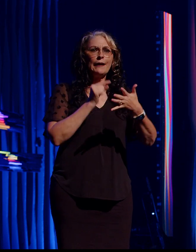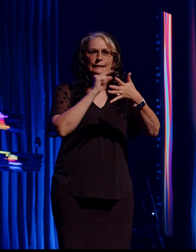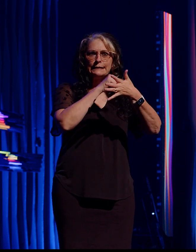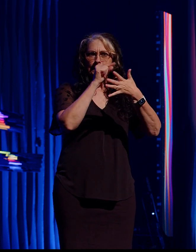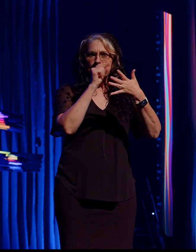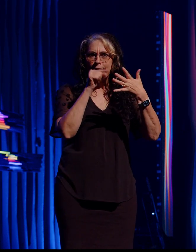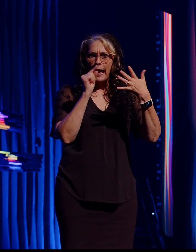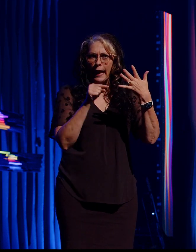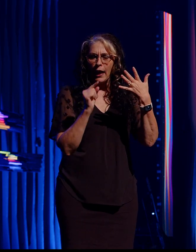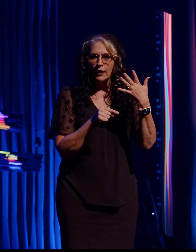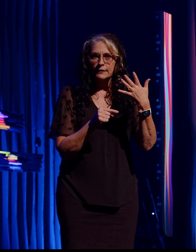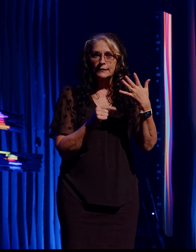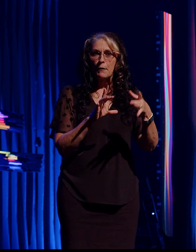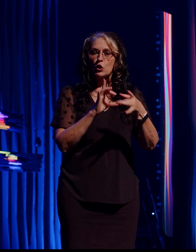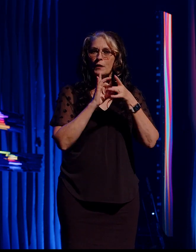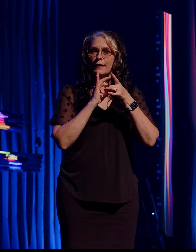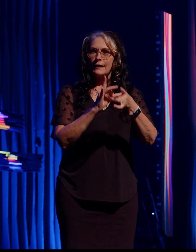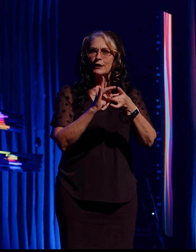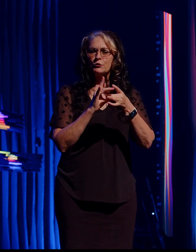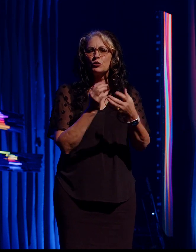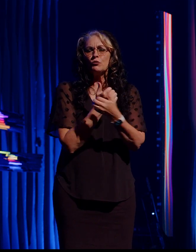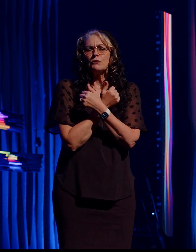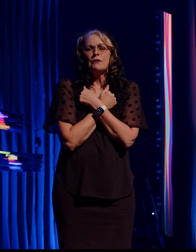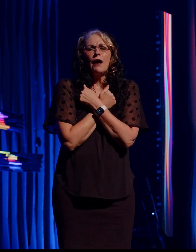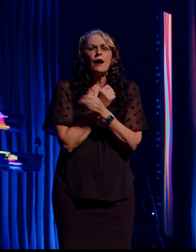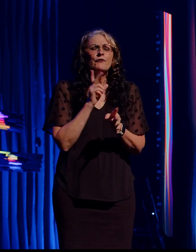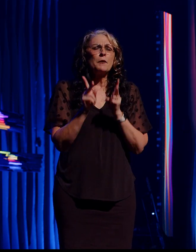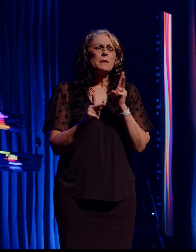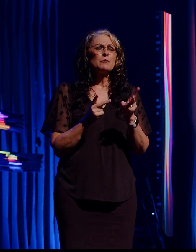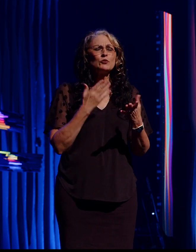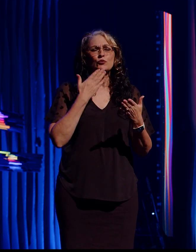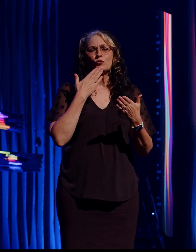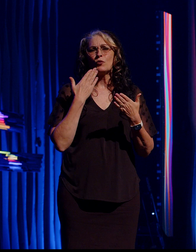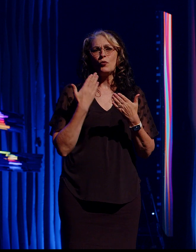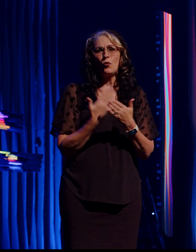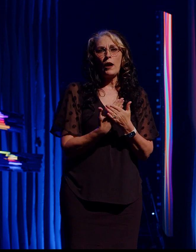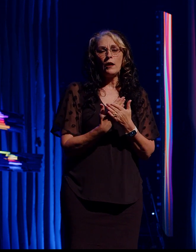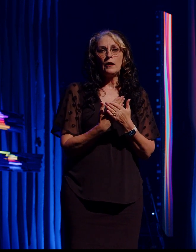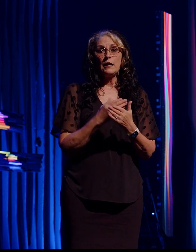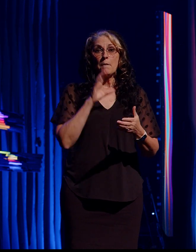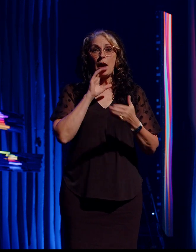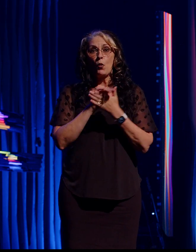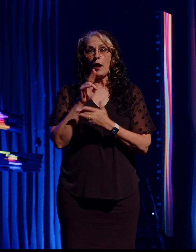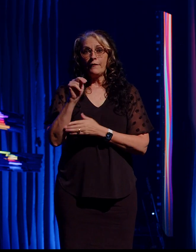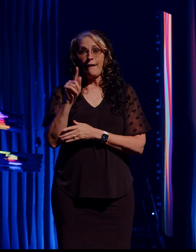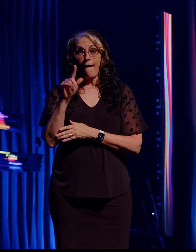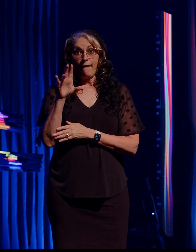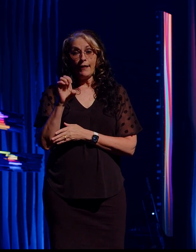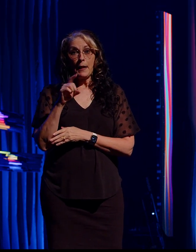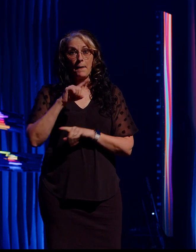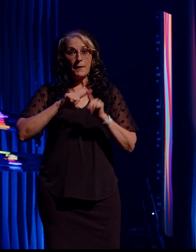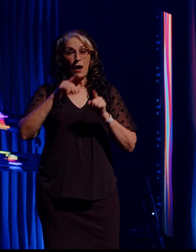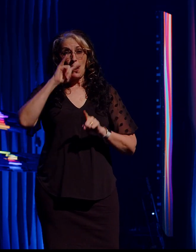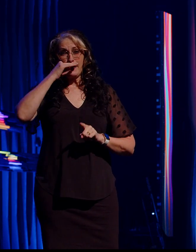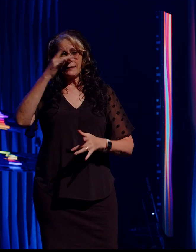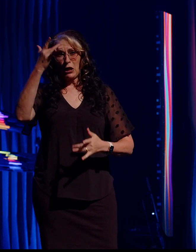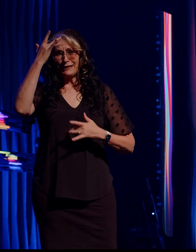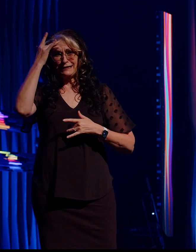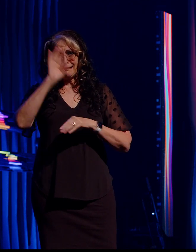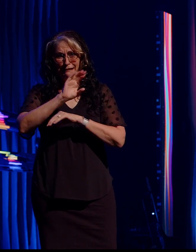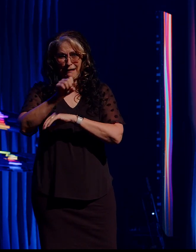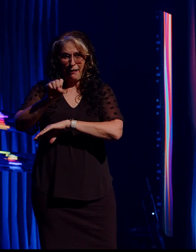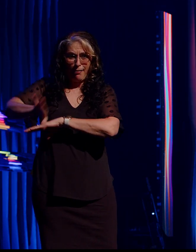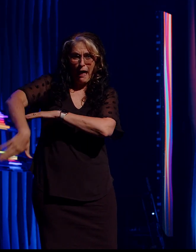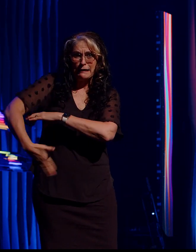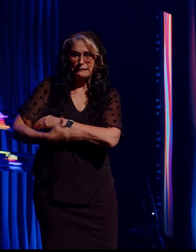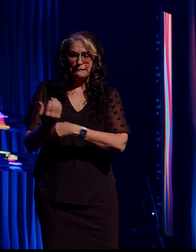details, but you're relational and you love people so well, Carol. Natalie was supposed to be up here with me, but our kids got sick in the middle of the night. You know